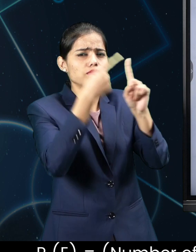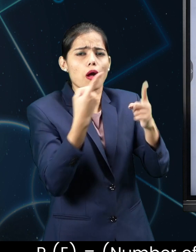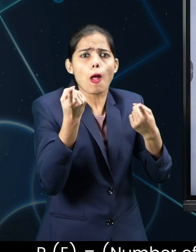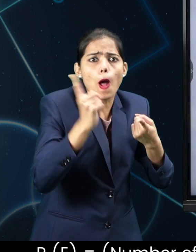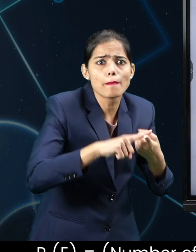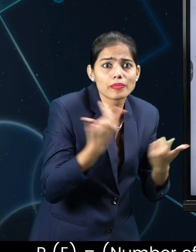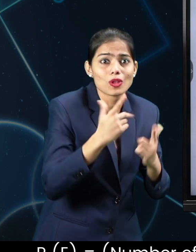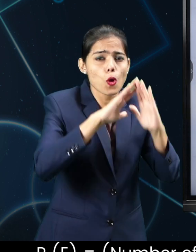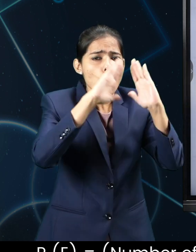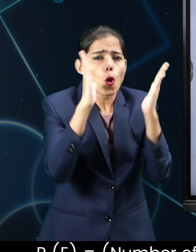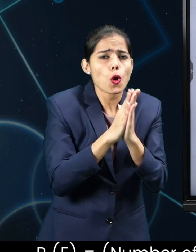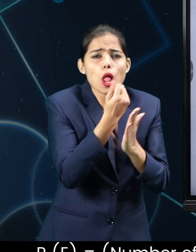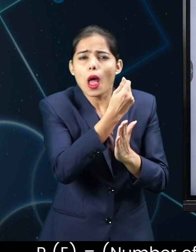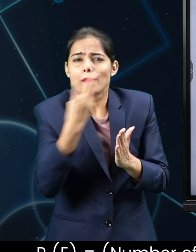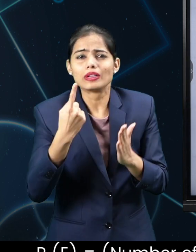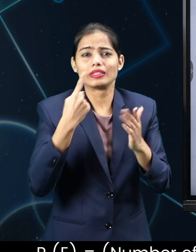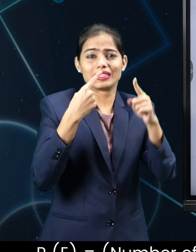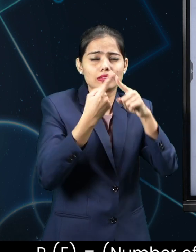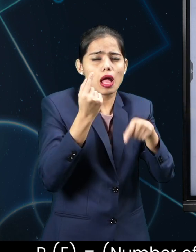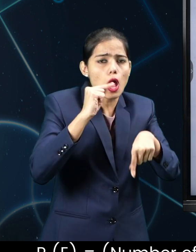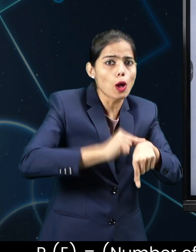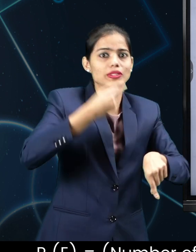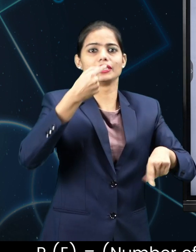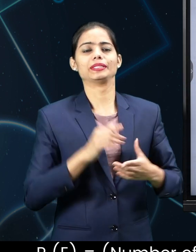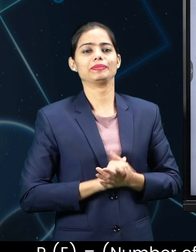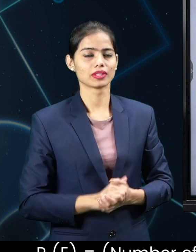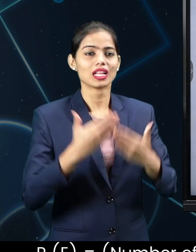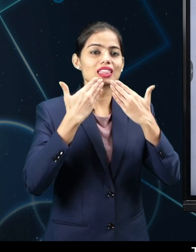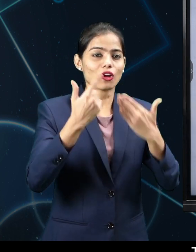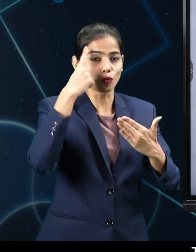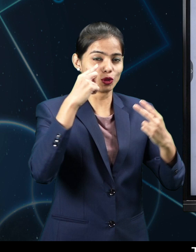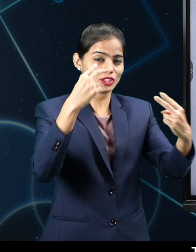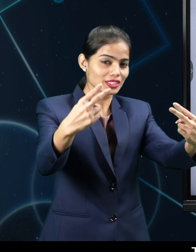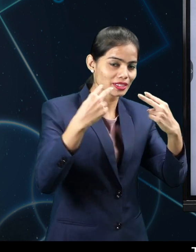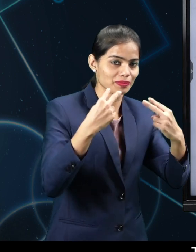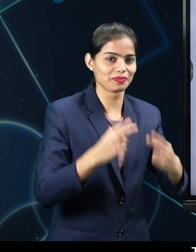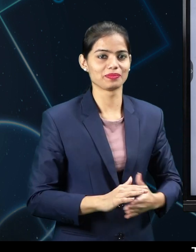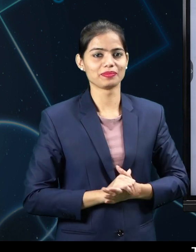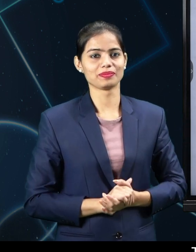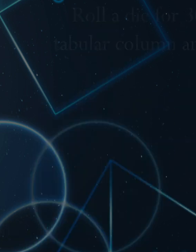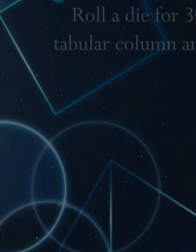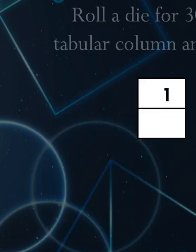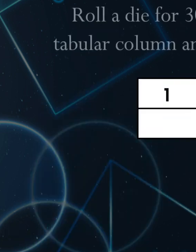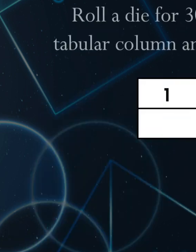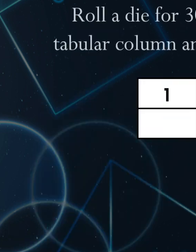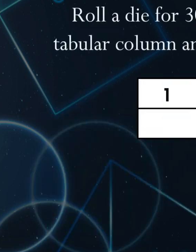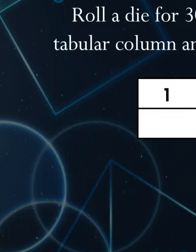by total number of trials. Thanks for watching this video.